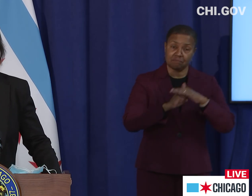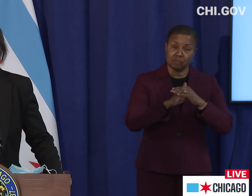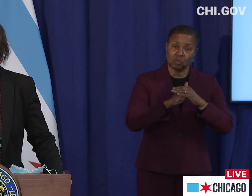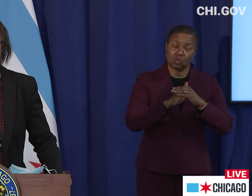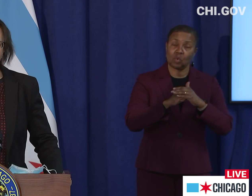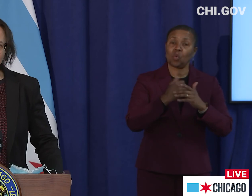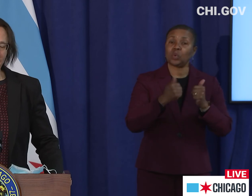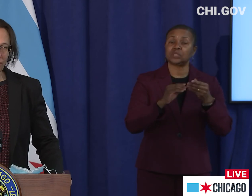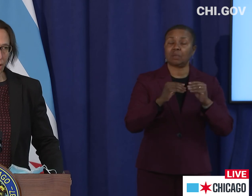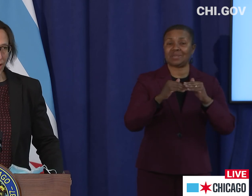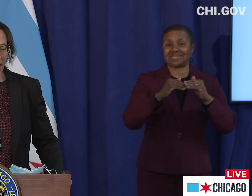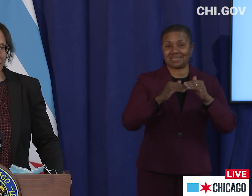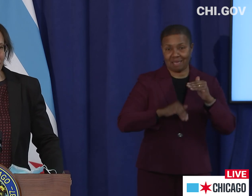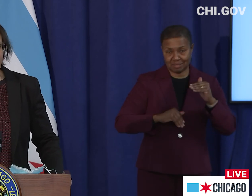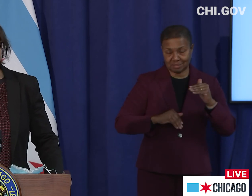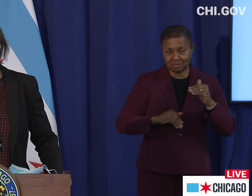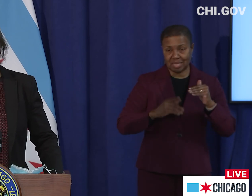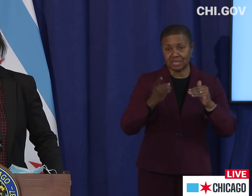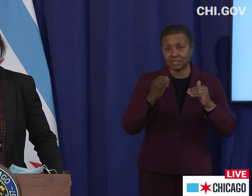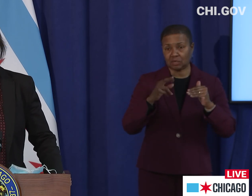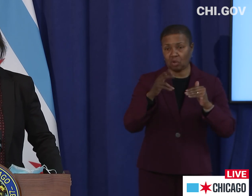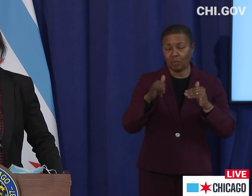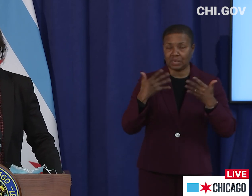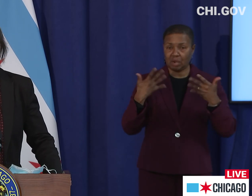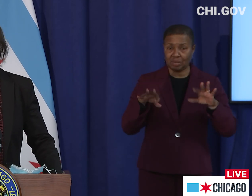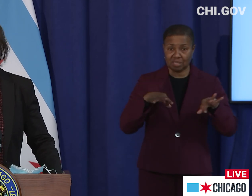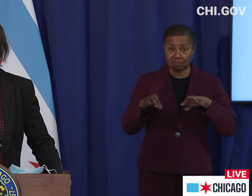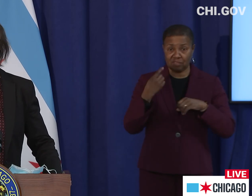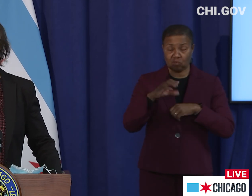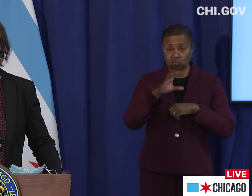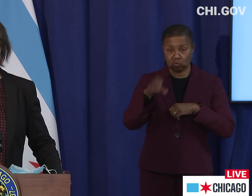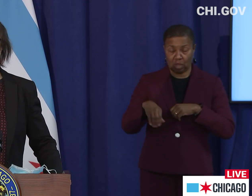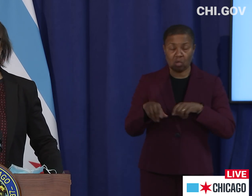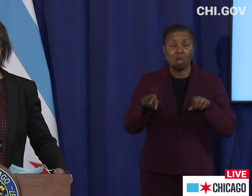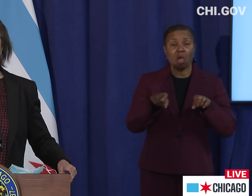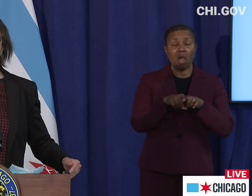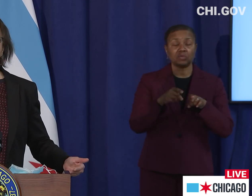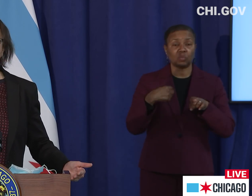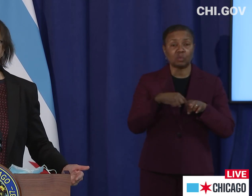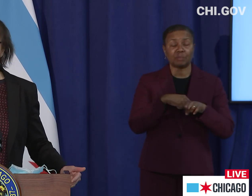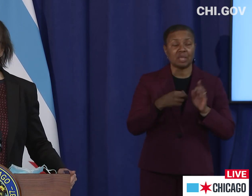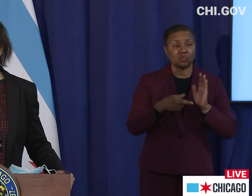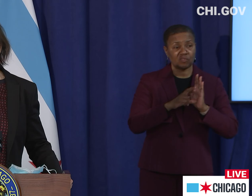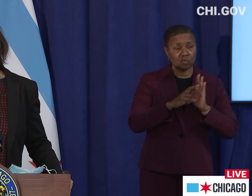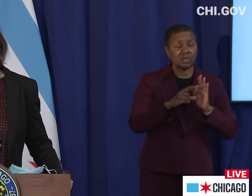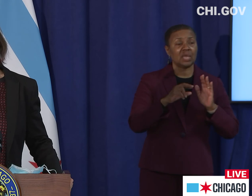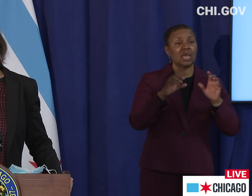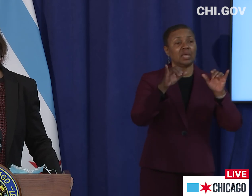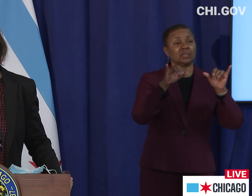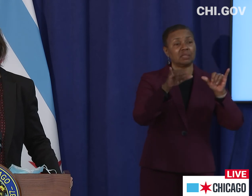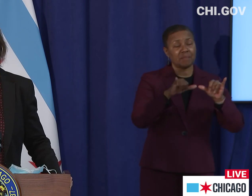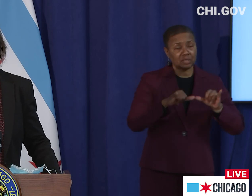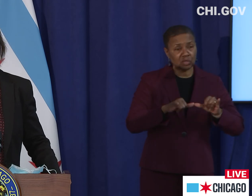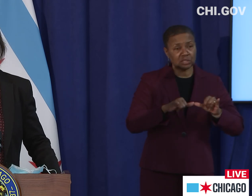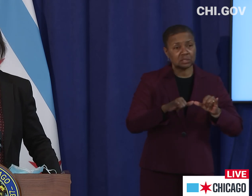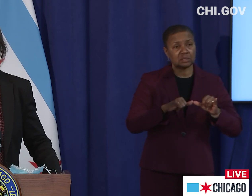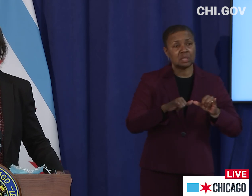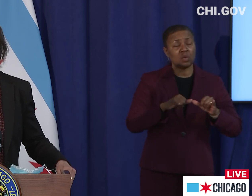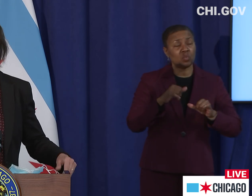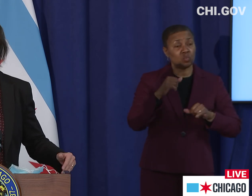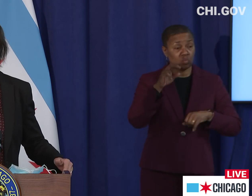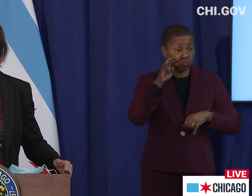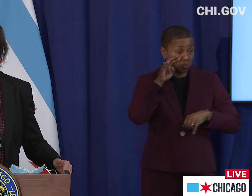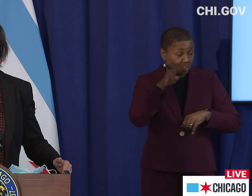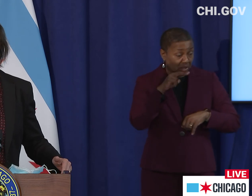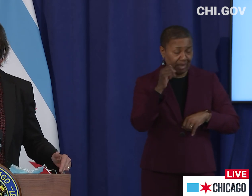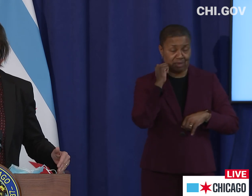number, as Dr. Arwady has explained for the city of Chicago. And we will also be reviewing these metrics. We review them on a daily basis, but in